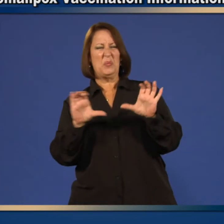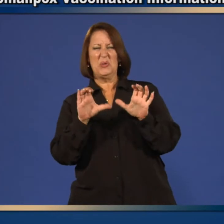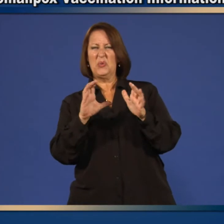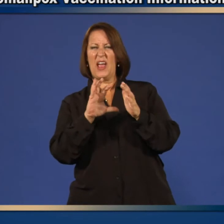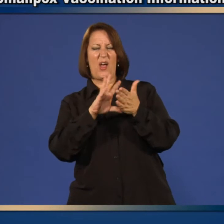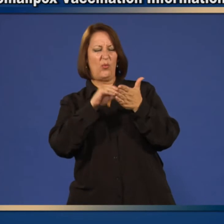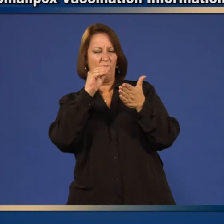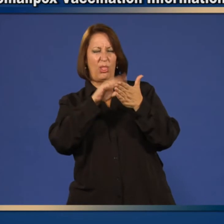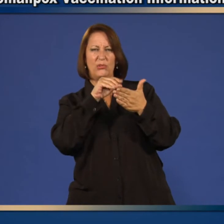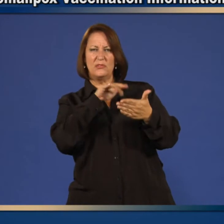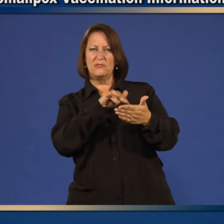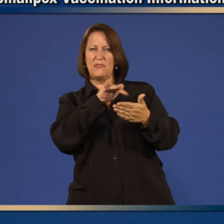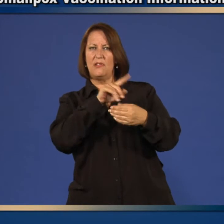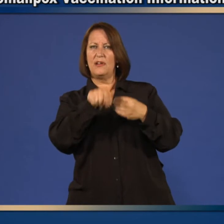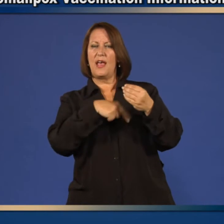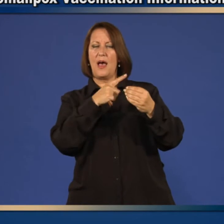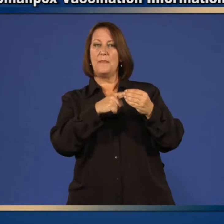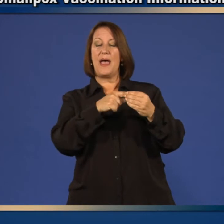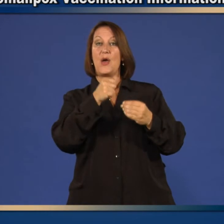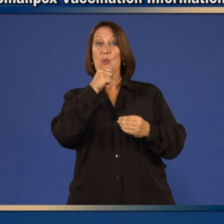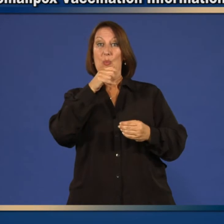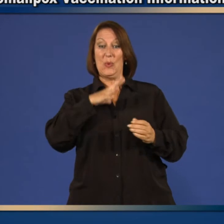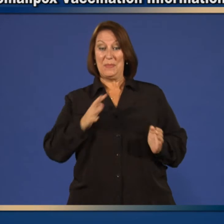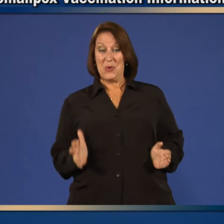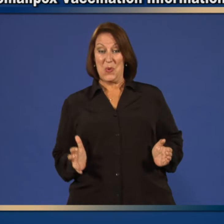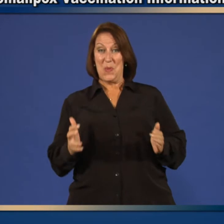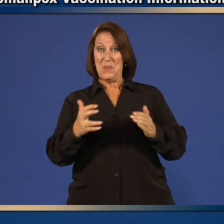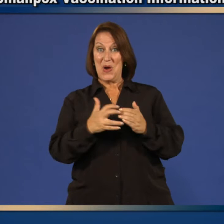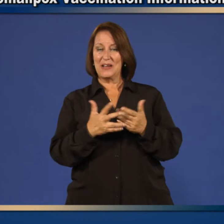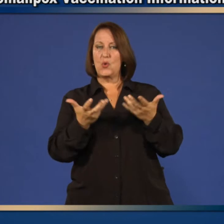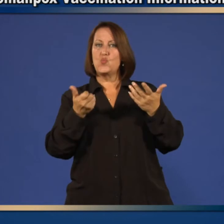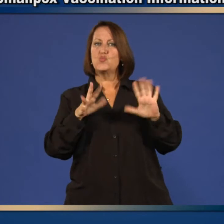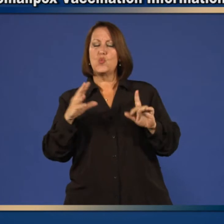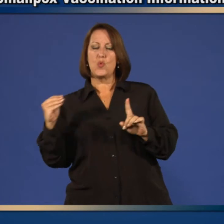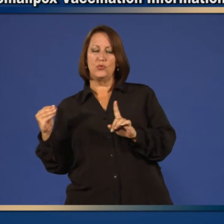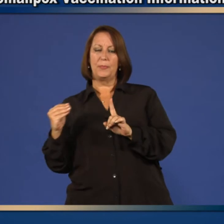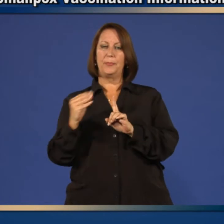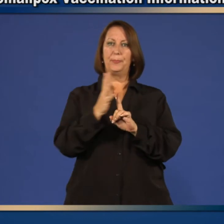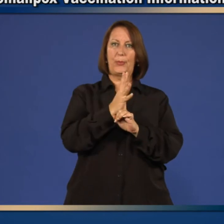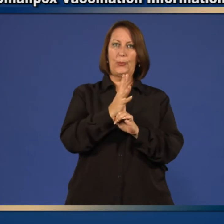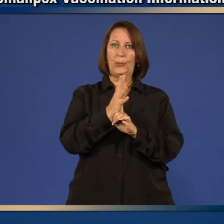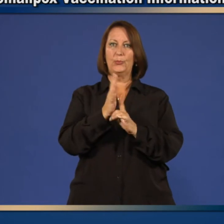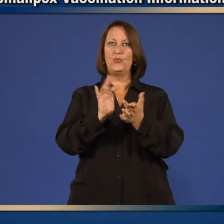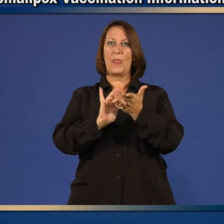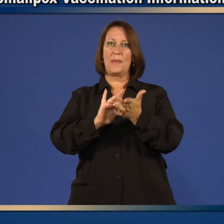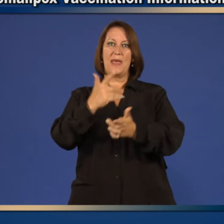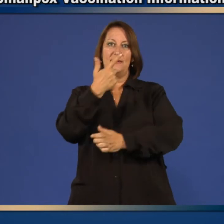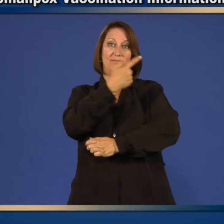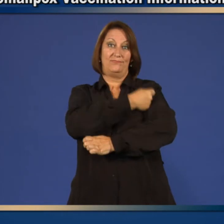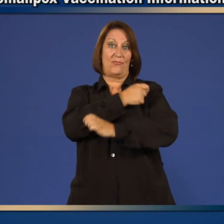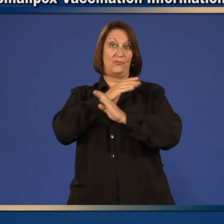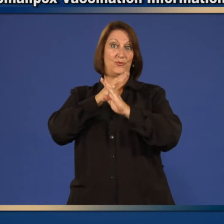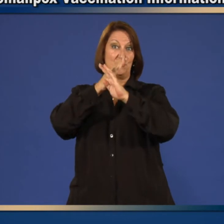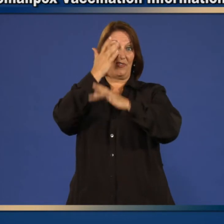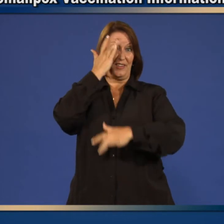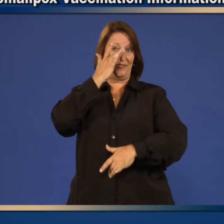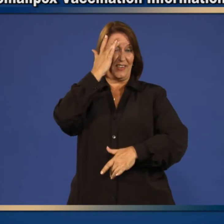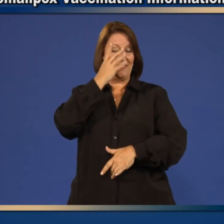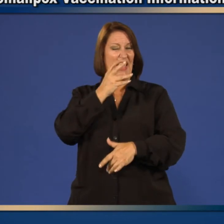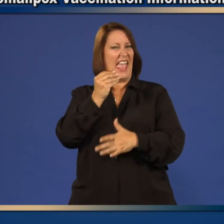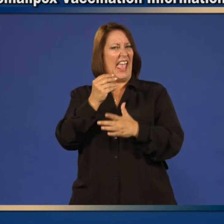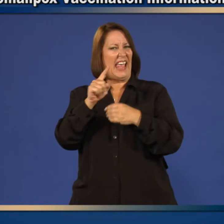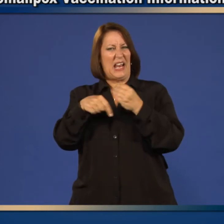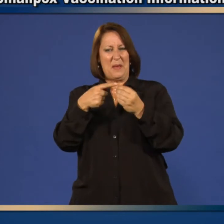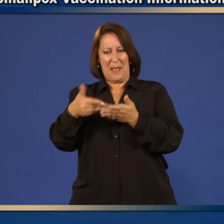What is being done to learn more about how to prevent pregnant women from being exposed to smallpox vaccine, and